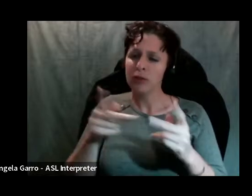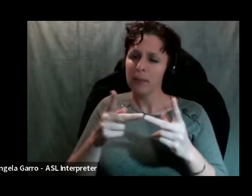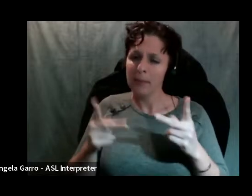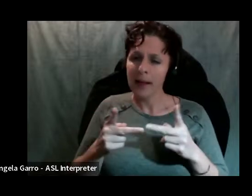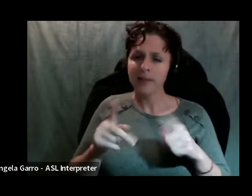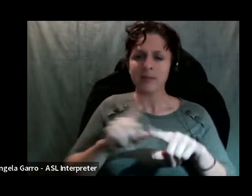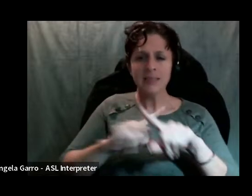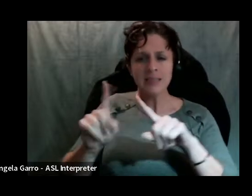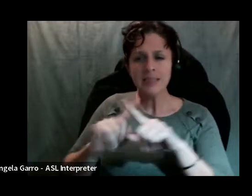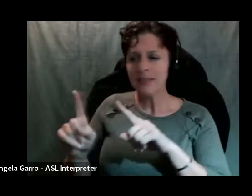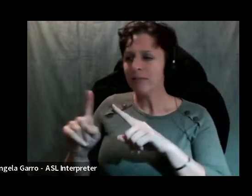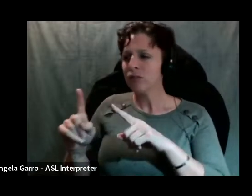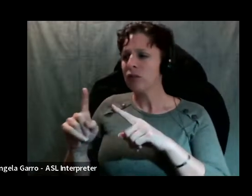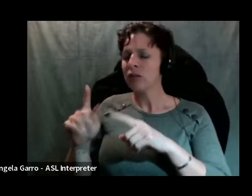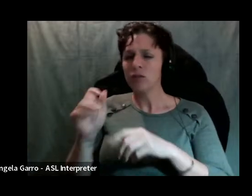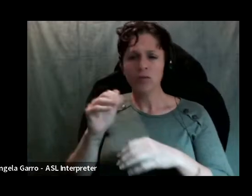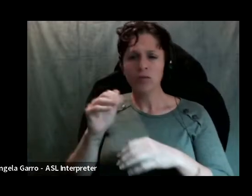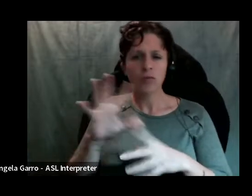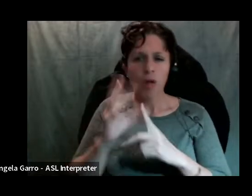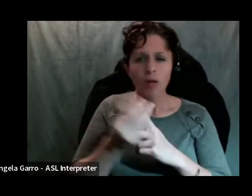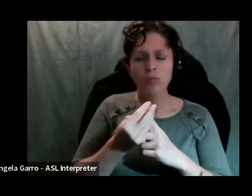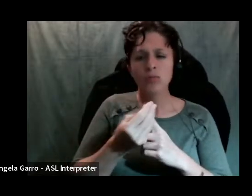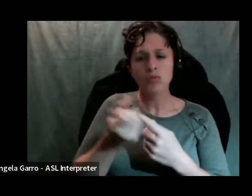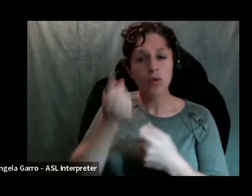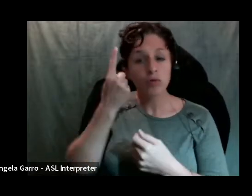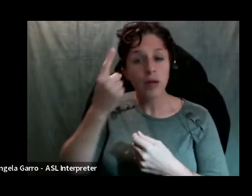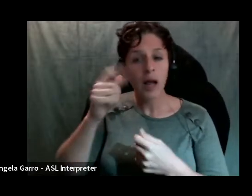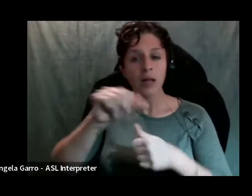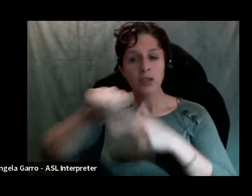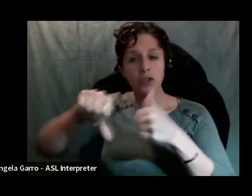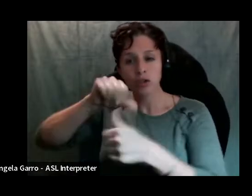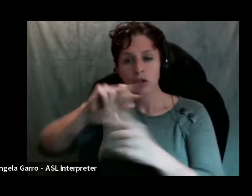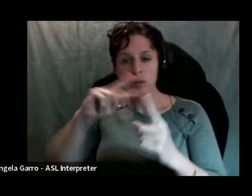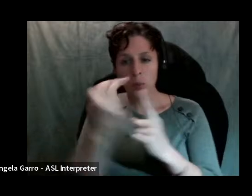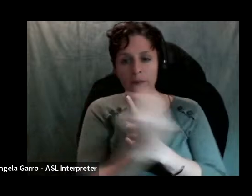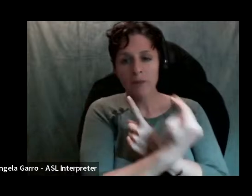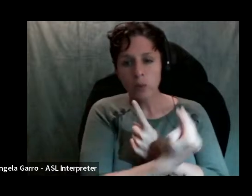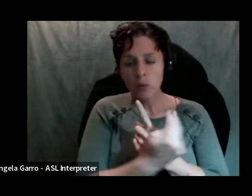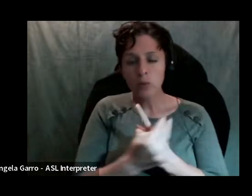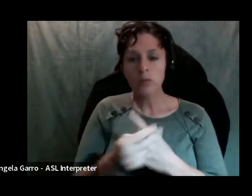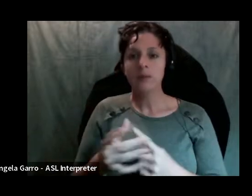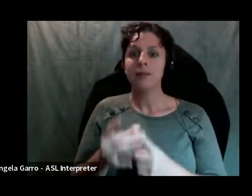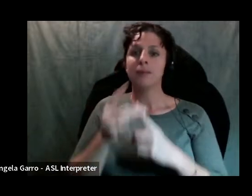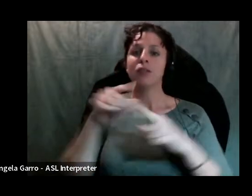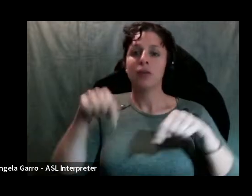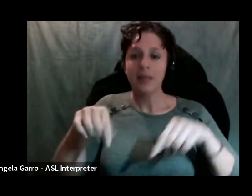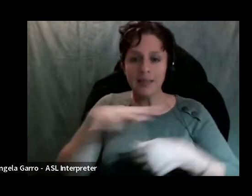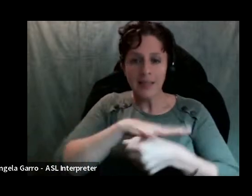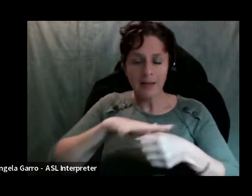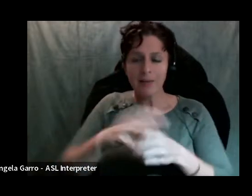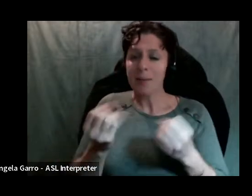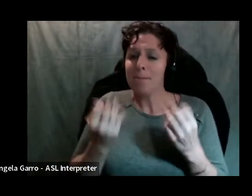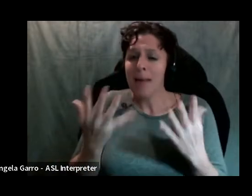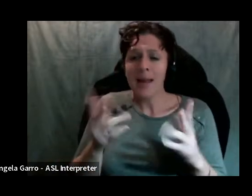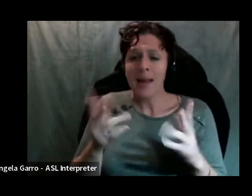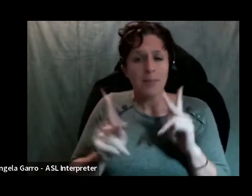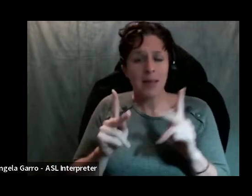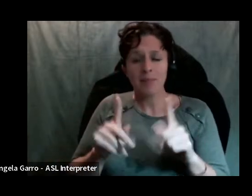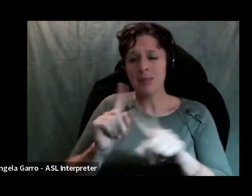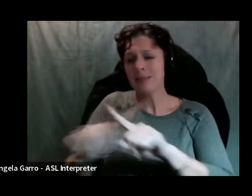different cultures to understand each other's point of view, especially in this area where there are many people from different